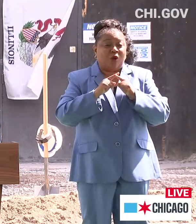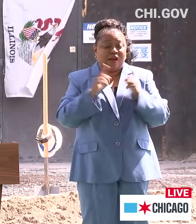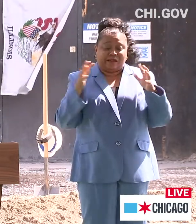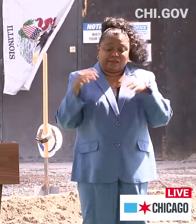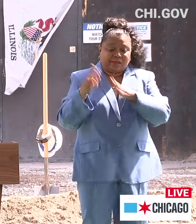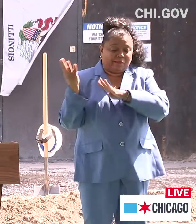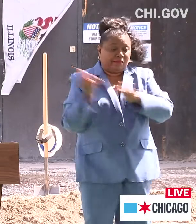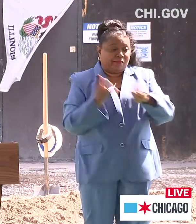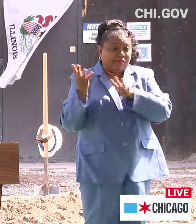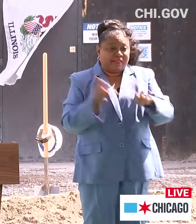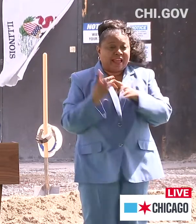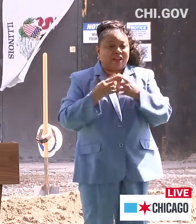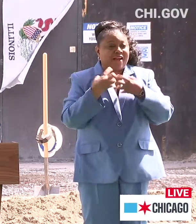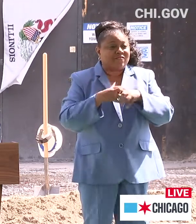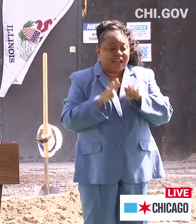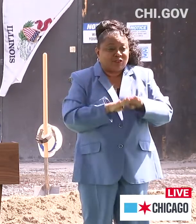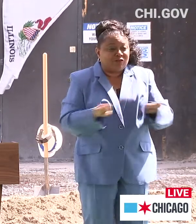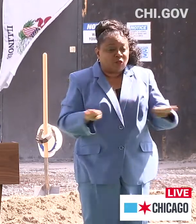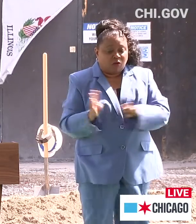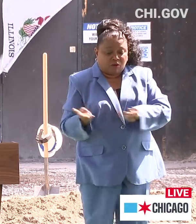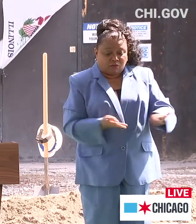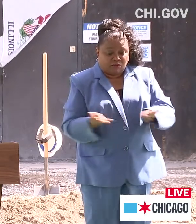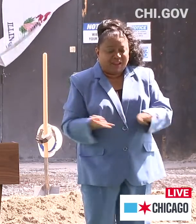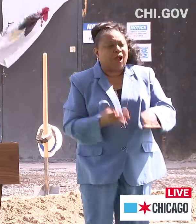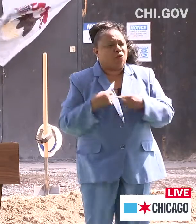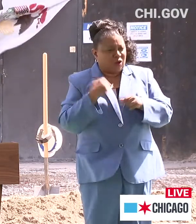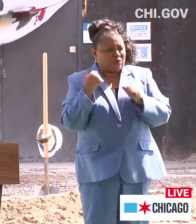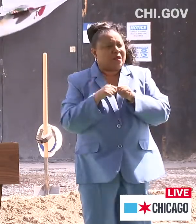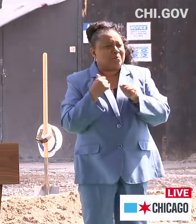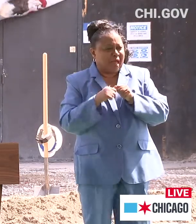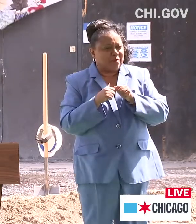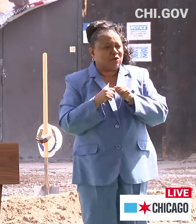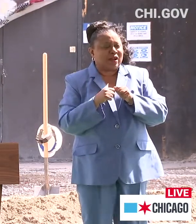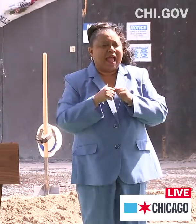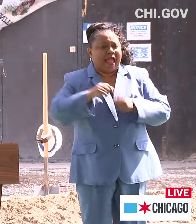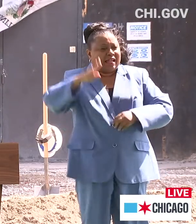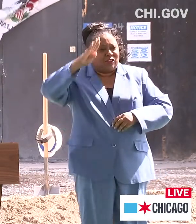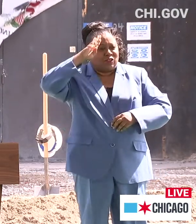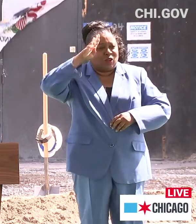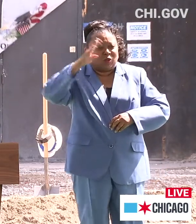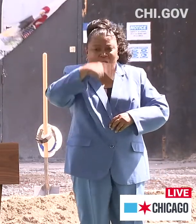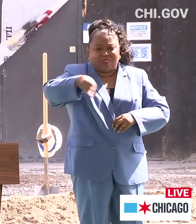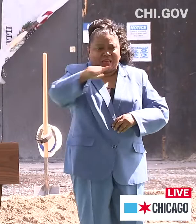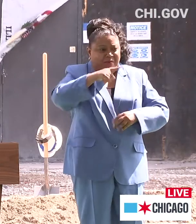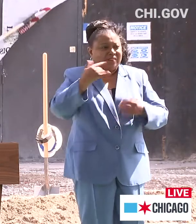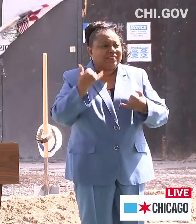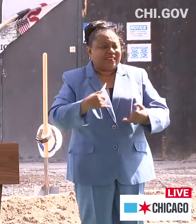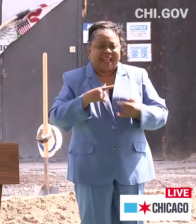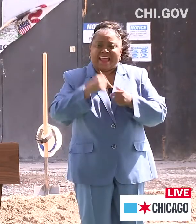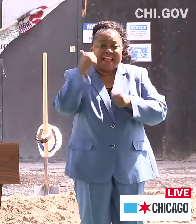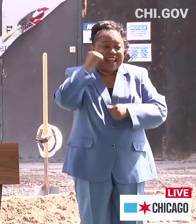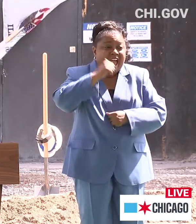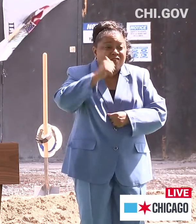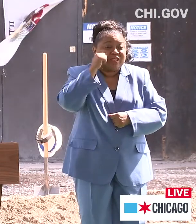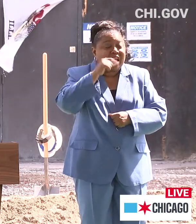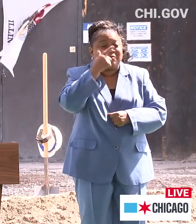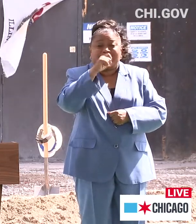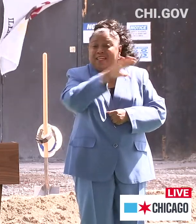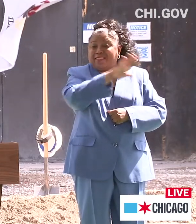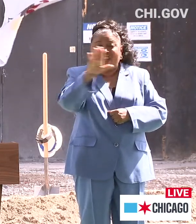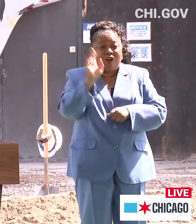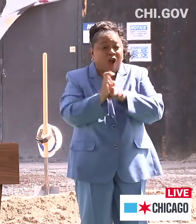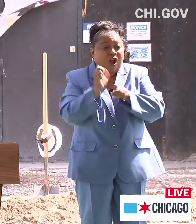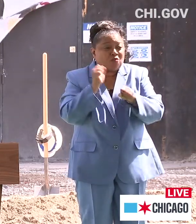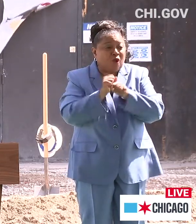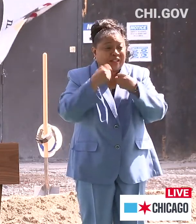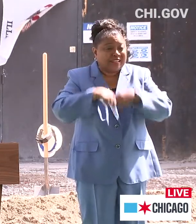assembly lines and on factory floors. We remember and salute them today and every day because their hard